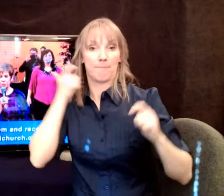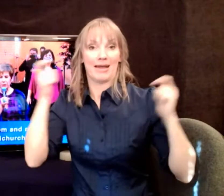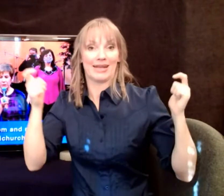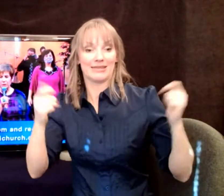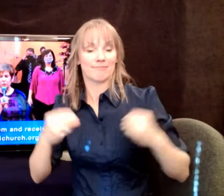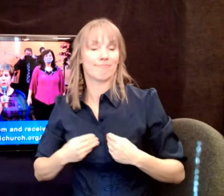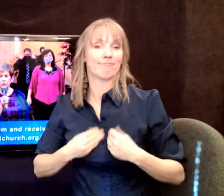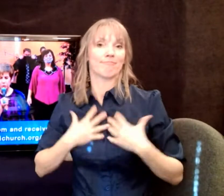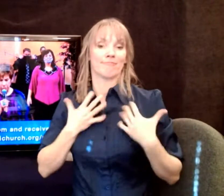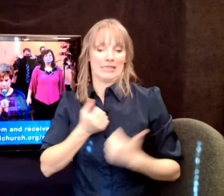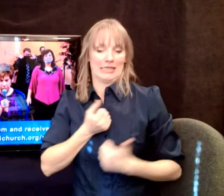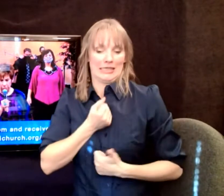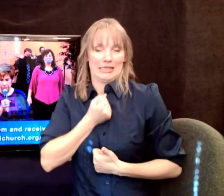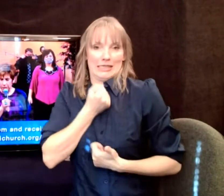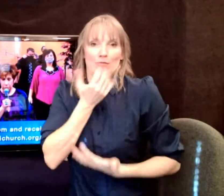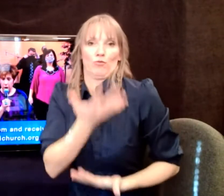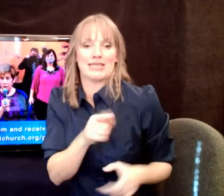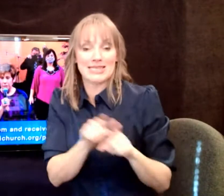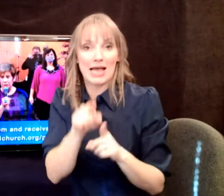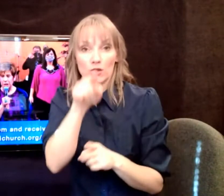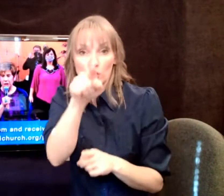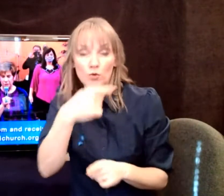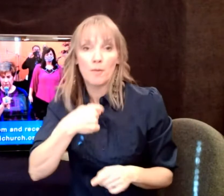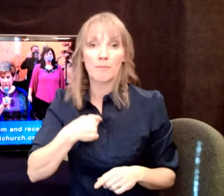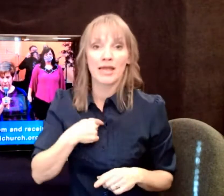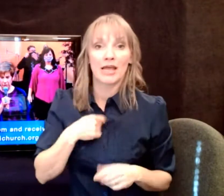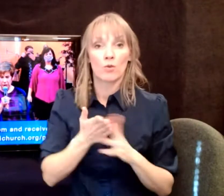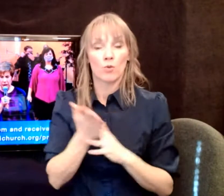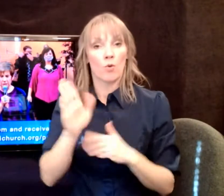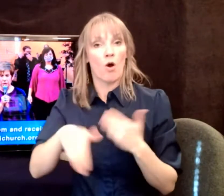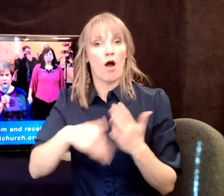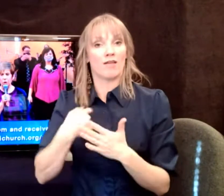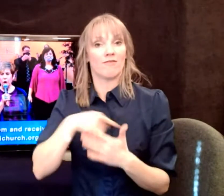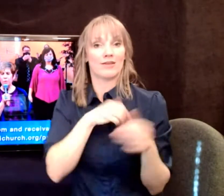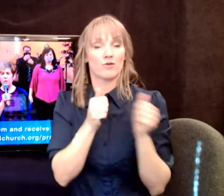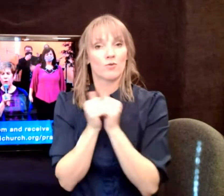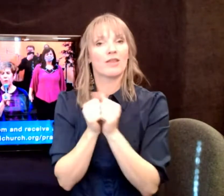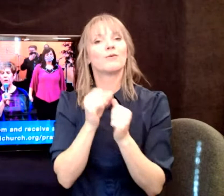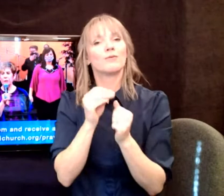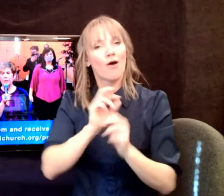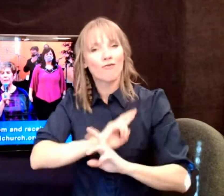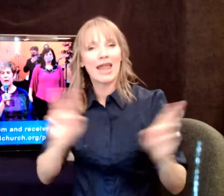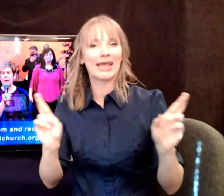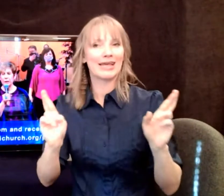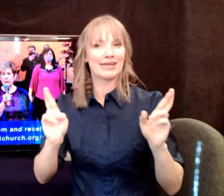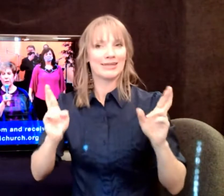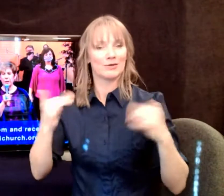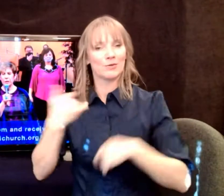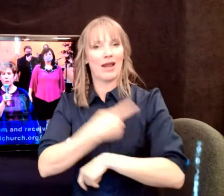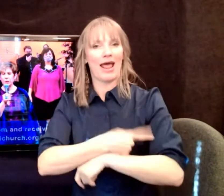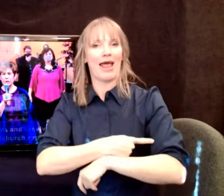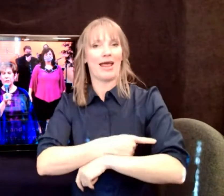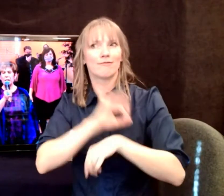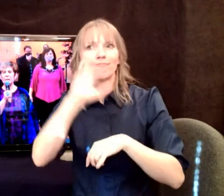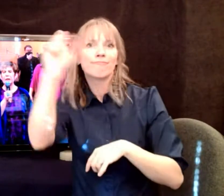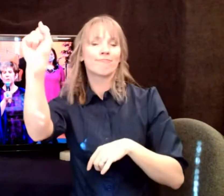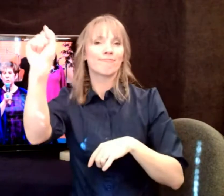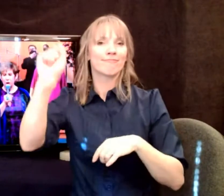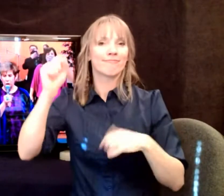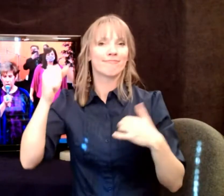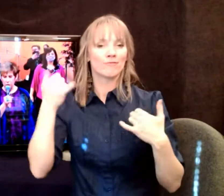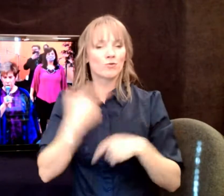through you, through me, through all of us together. And so go forward this day, into this day and the day of